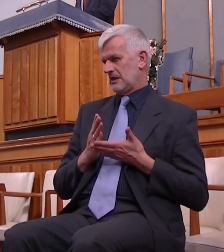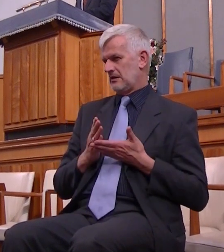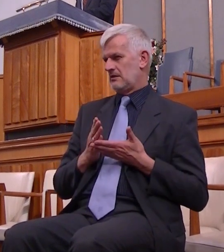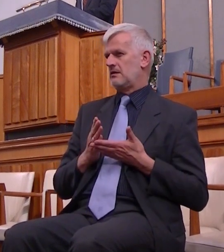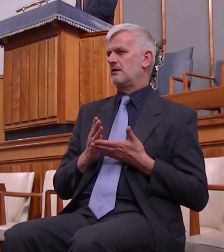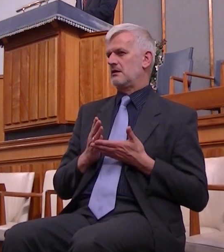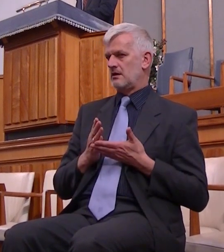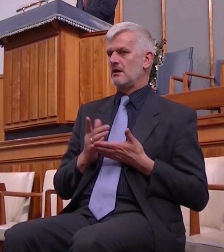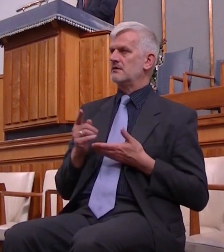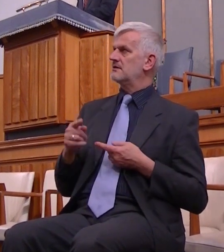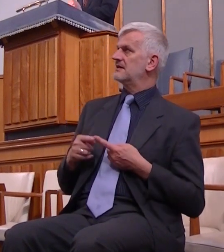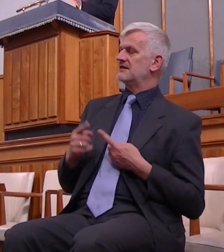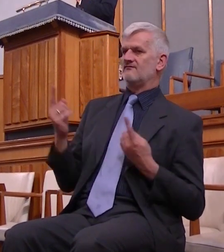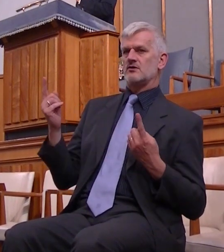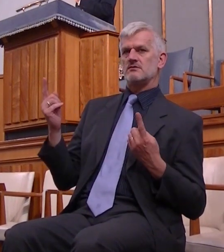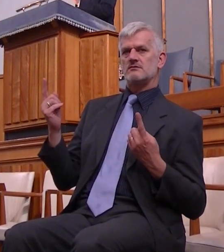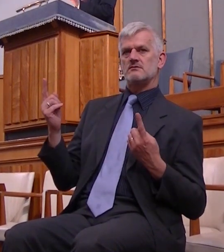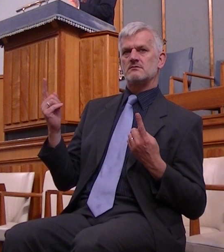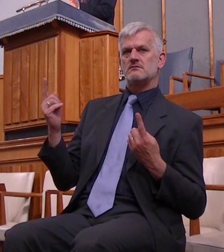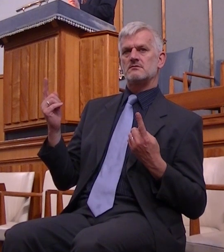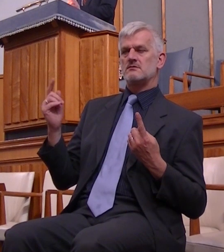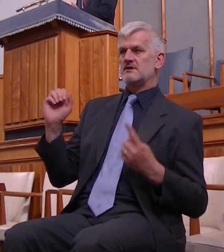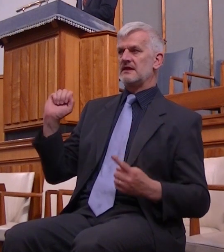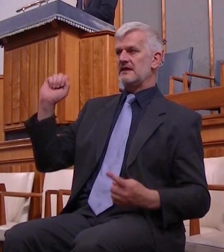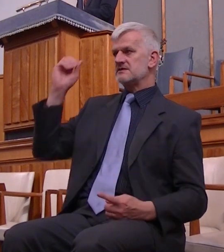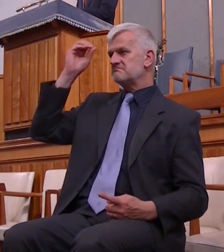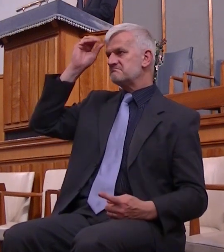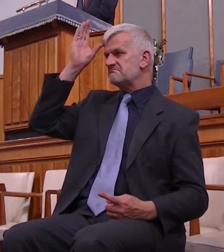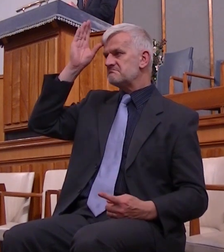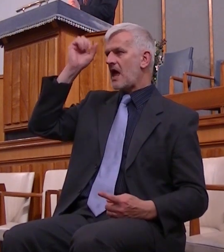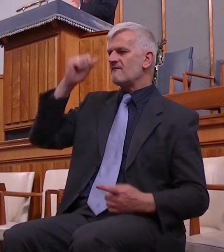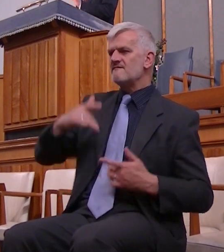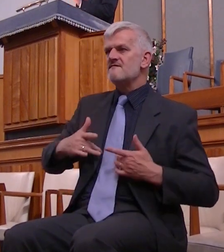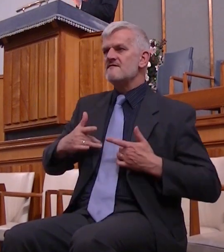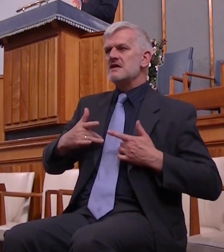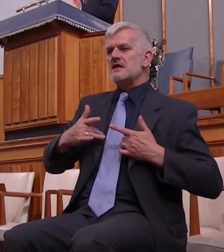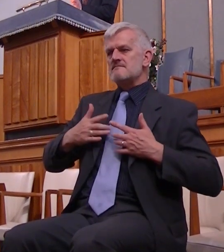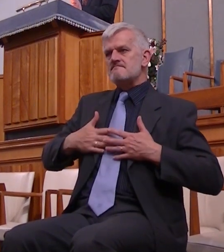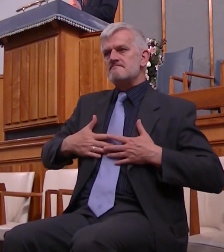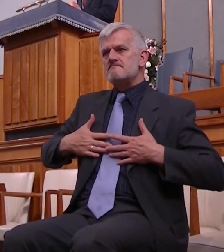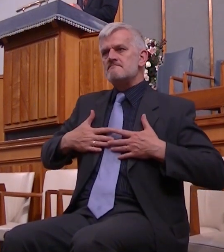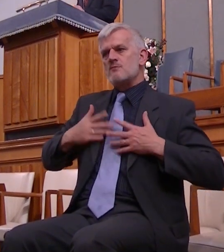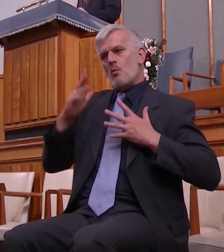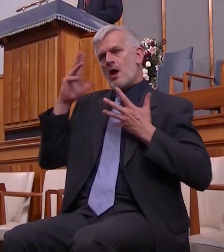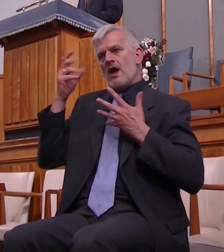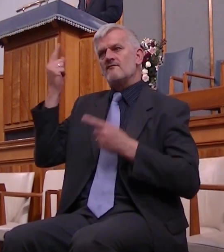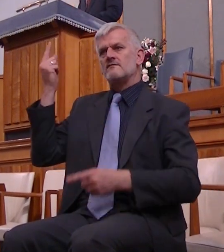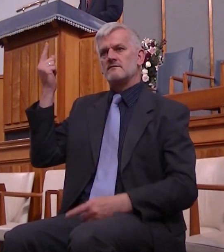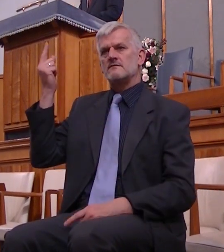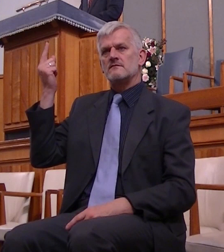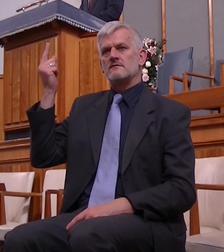and God. God's knowledge is a concerned knowledge. There is a sense in which he feels